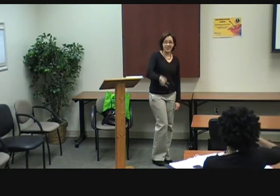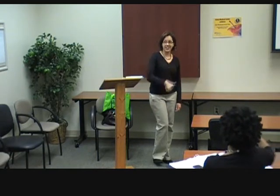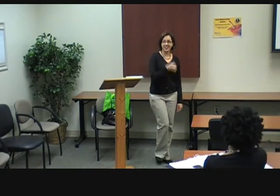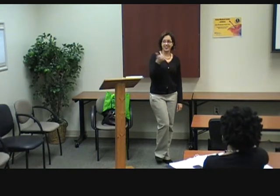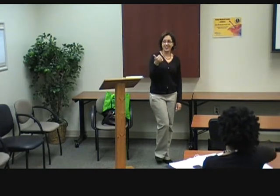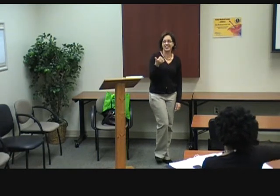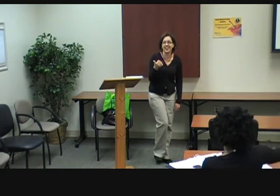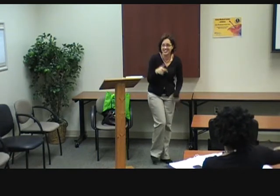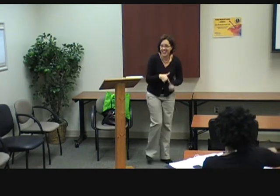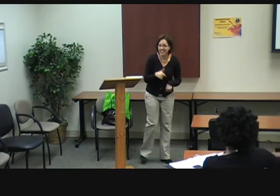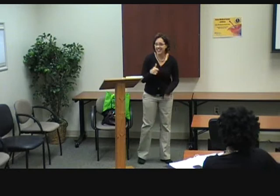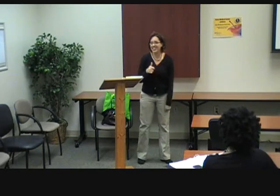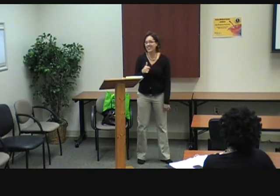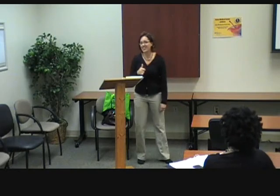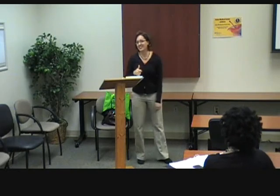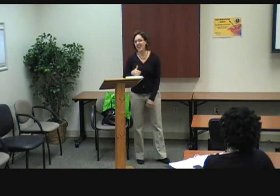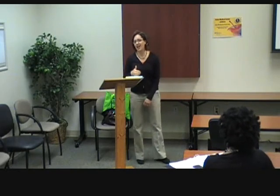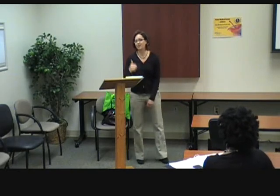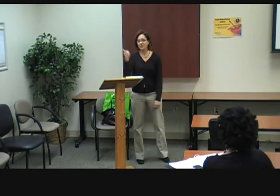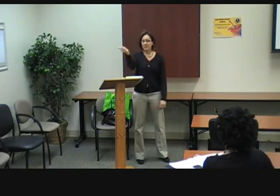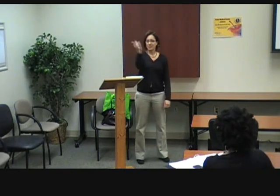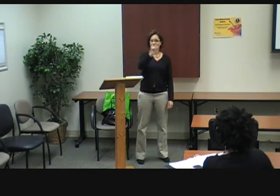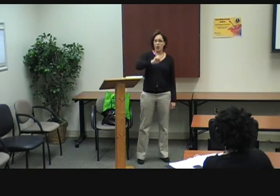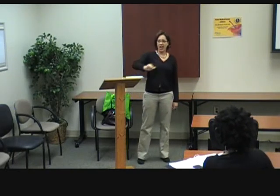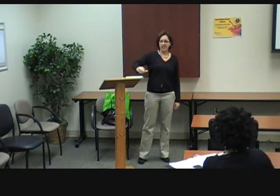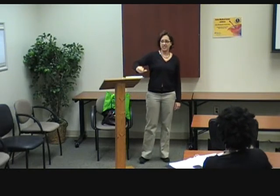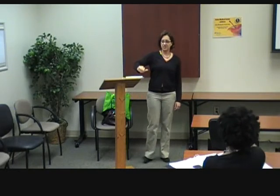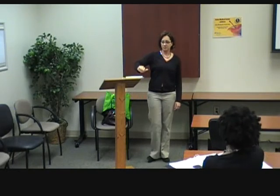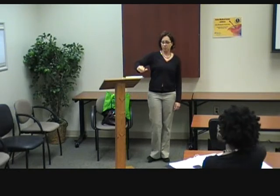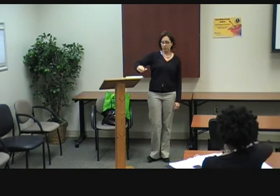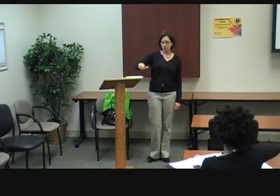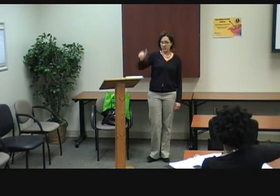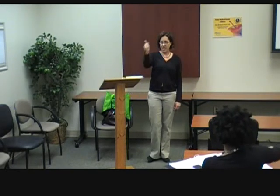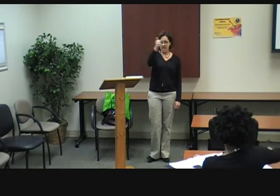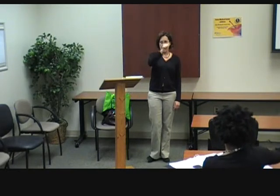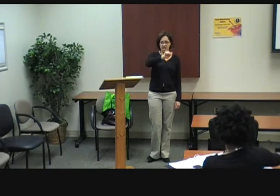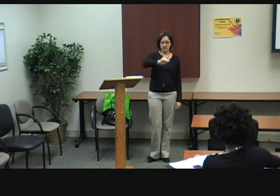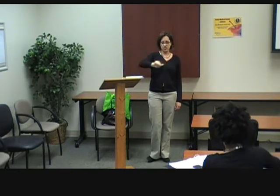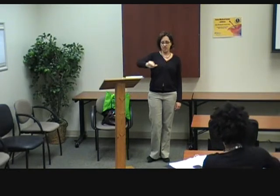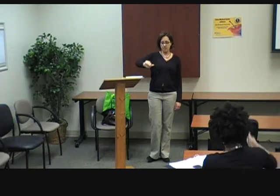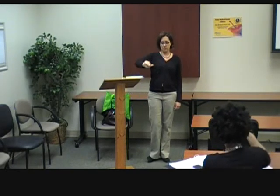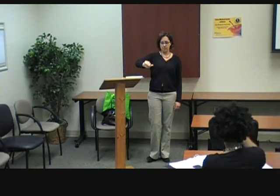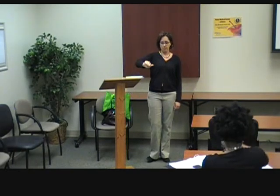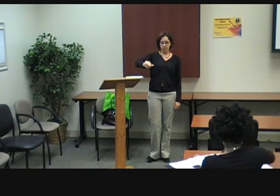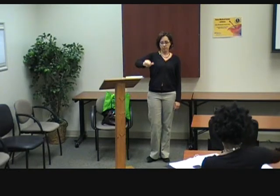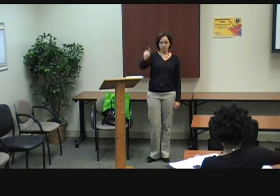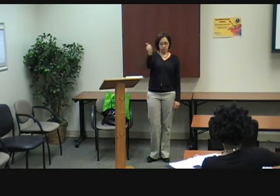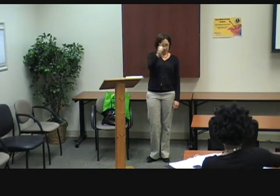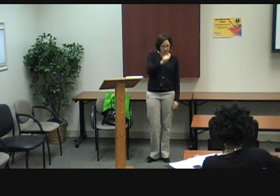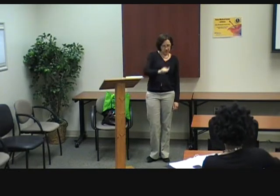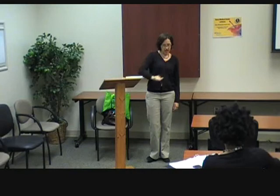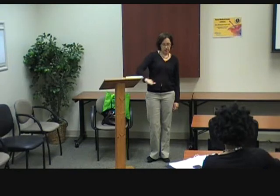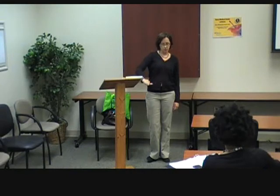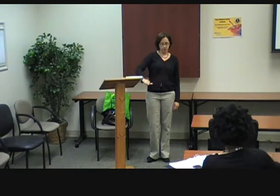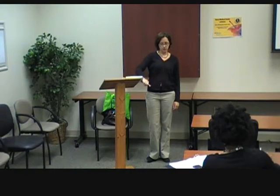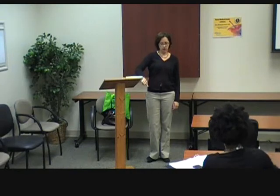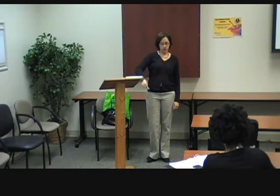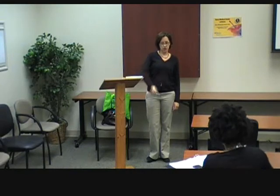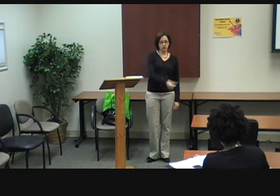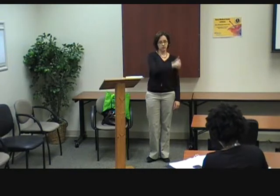Any other. Any other time. So any, the A hand shape, down. Other, it